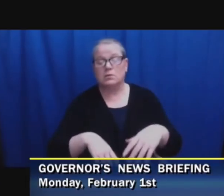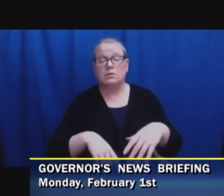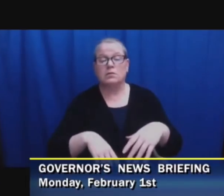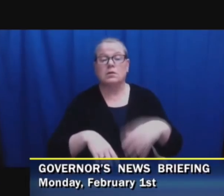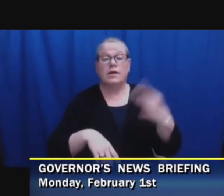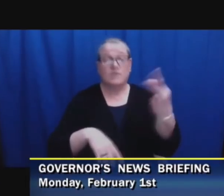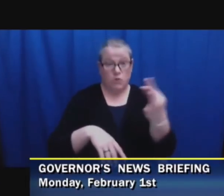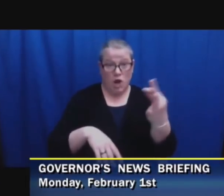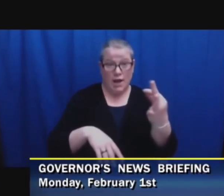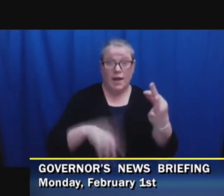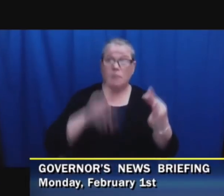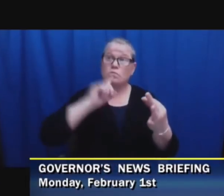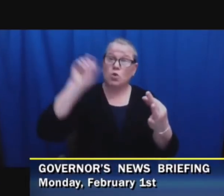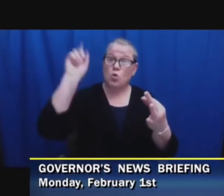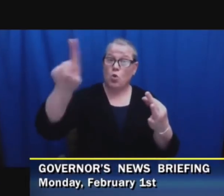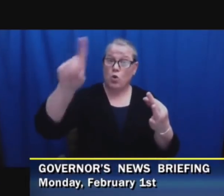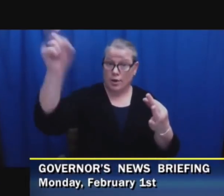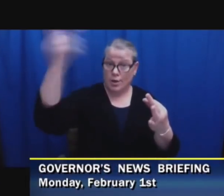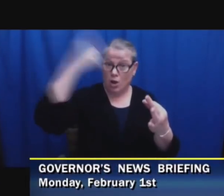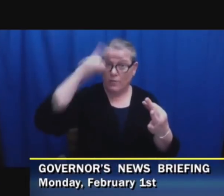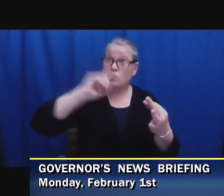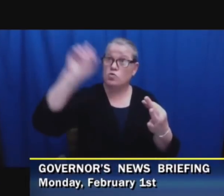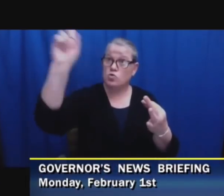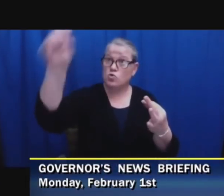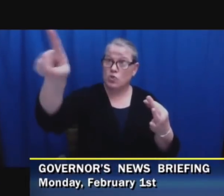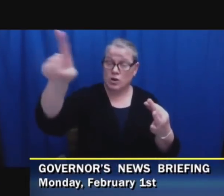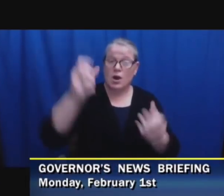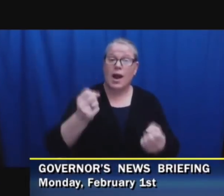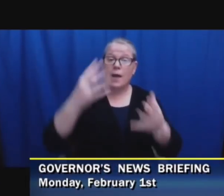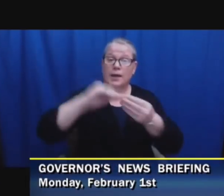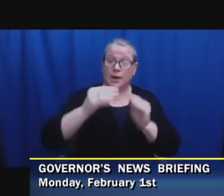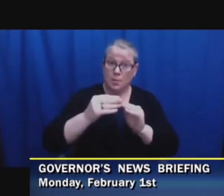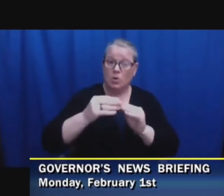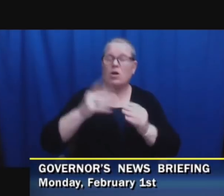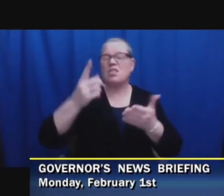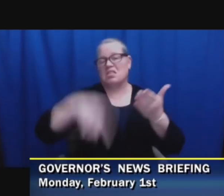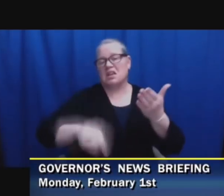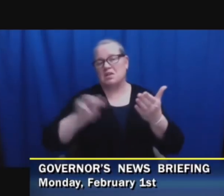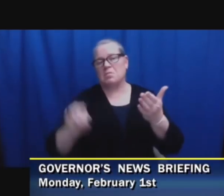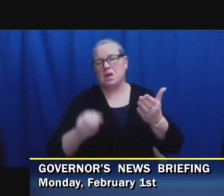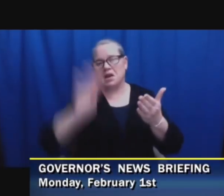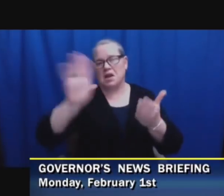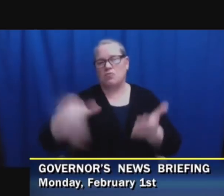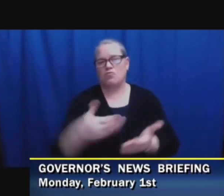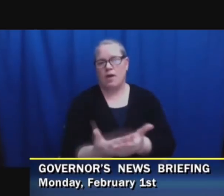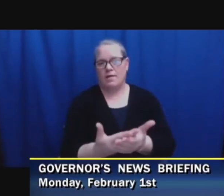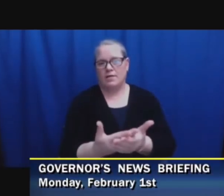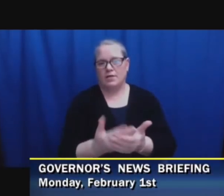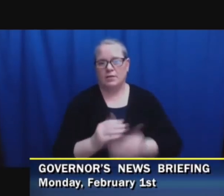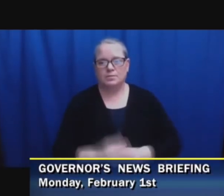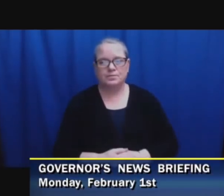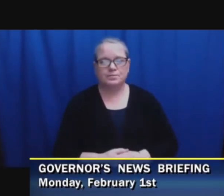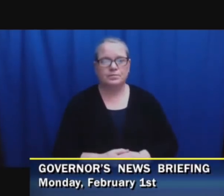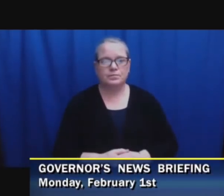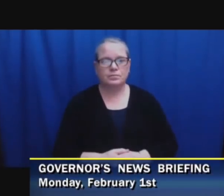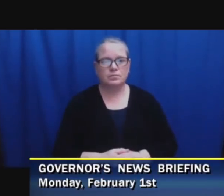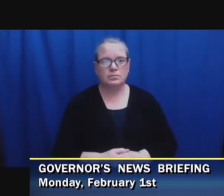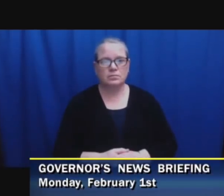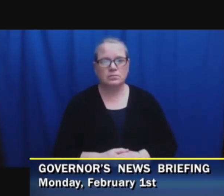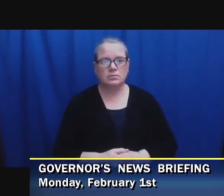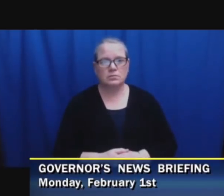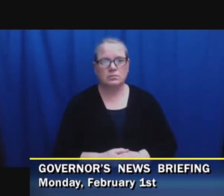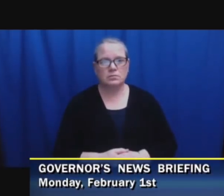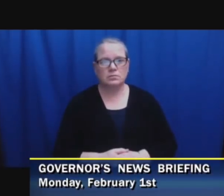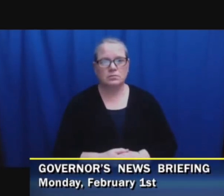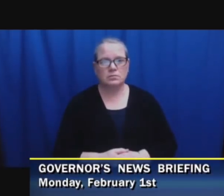the vaccine that then arrives the following Monday, Tuesday, Wednesday. Okay, so that only gives them, that only gives them a few days to